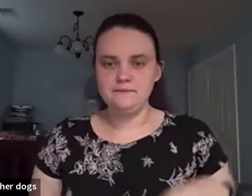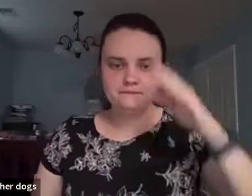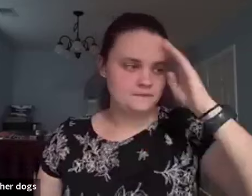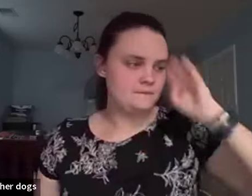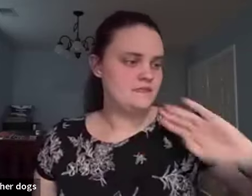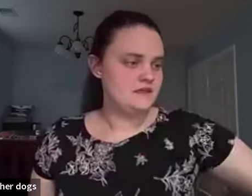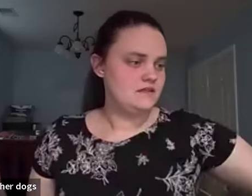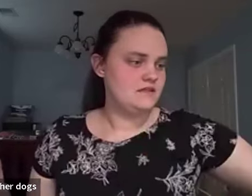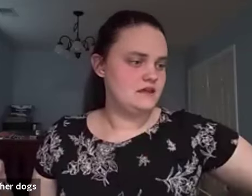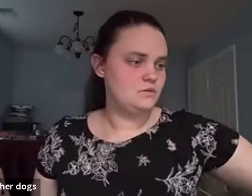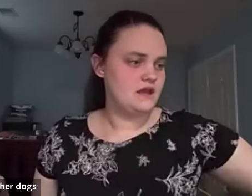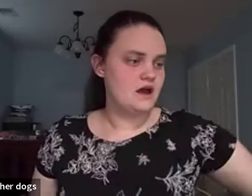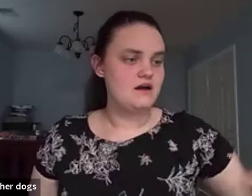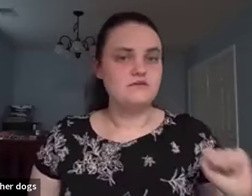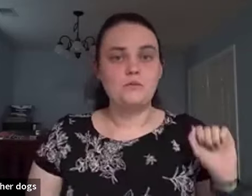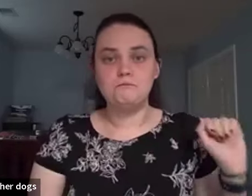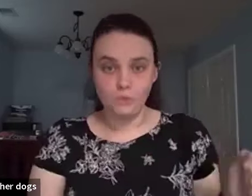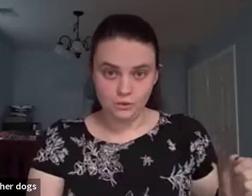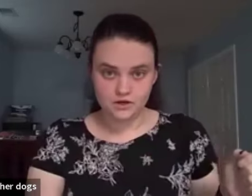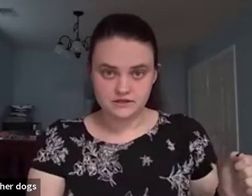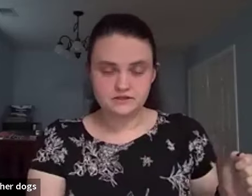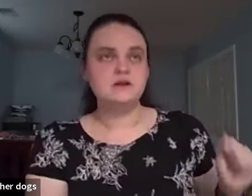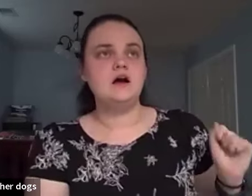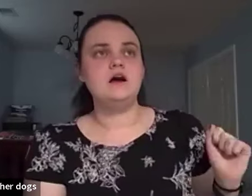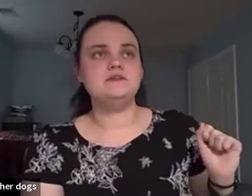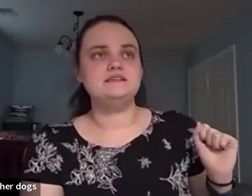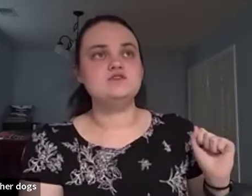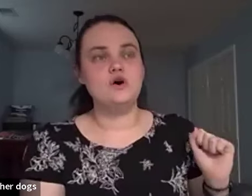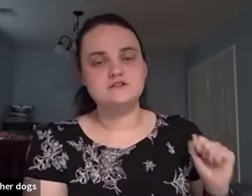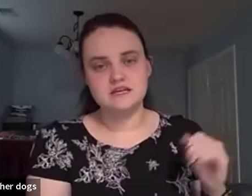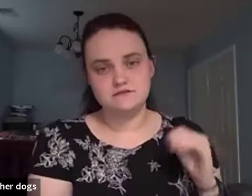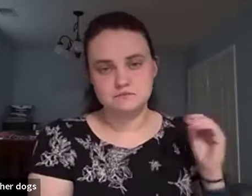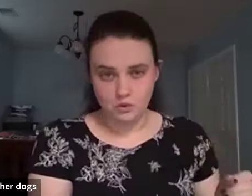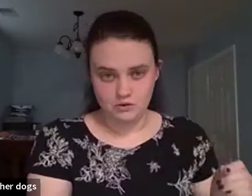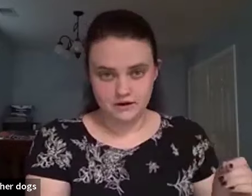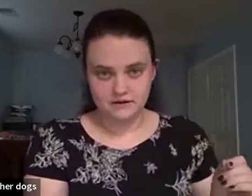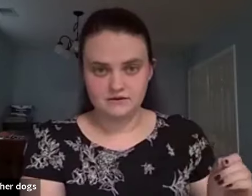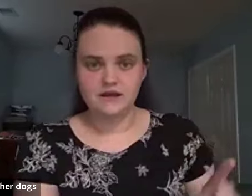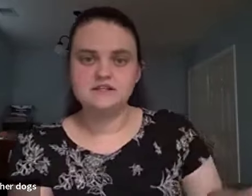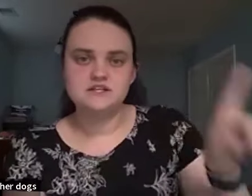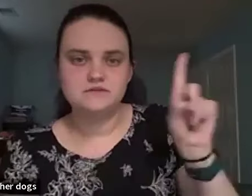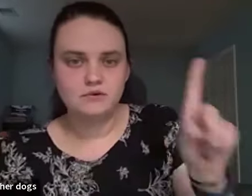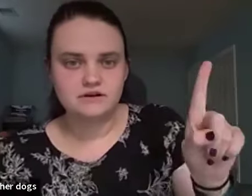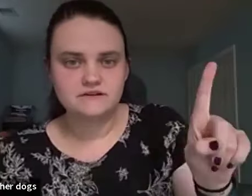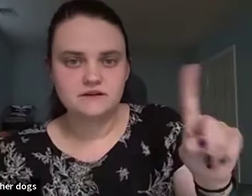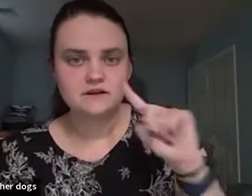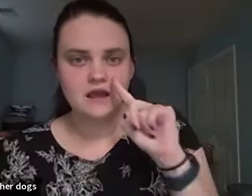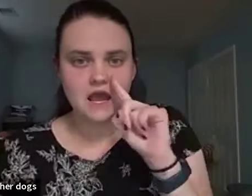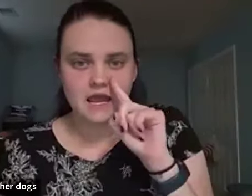Okay. Then we have bored. This is also the sign for boring. Okay. So you have your pointer finger and